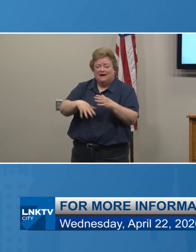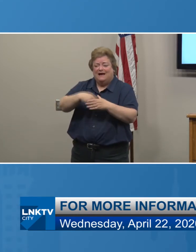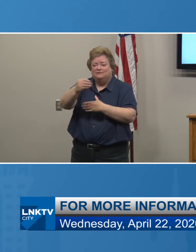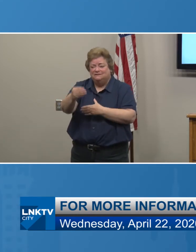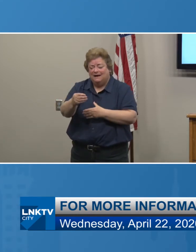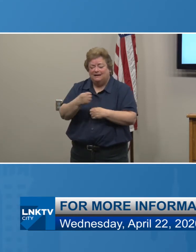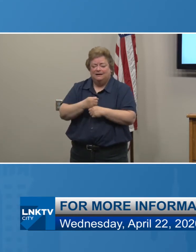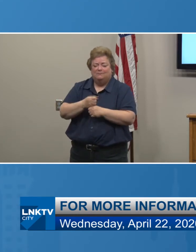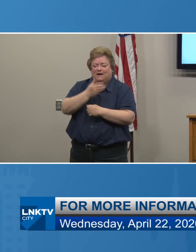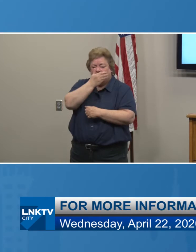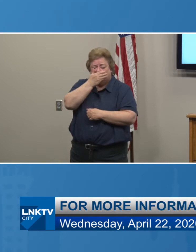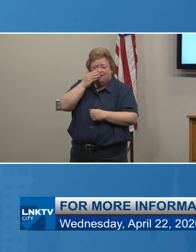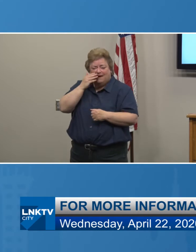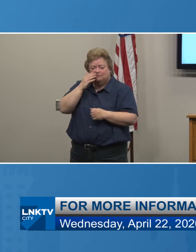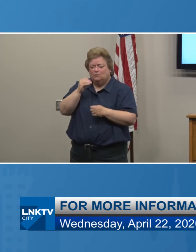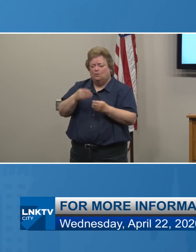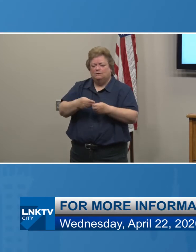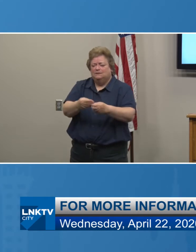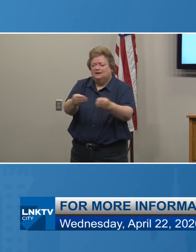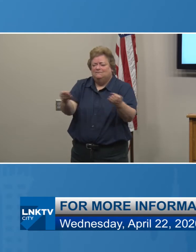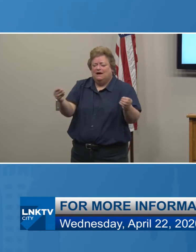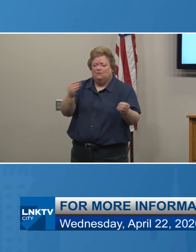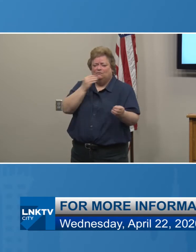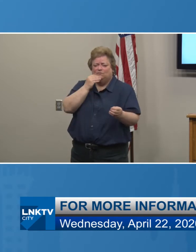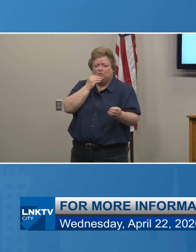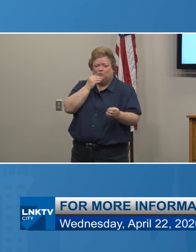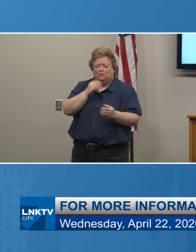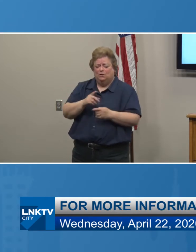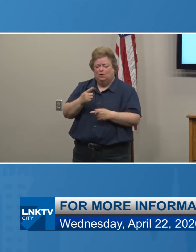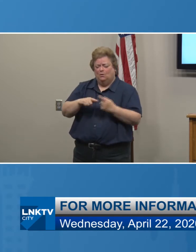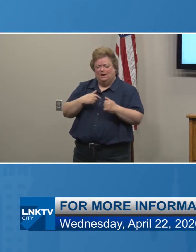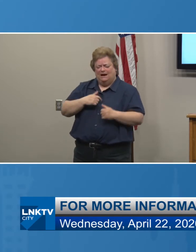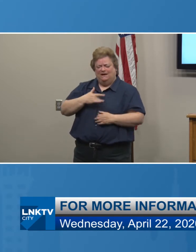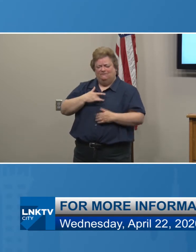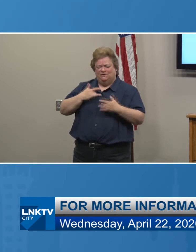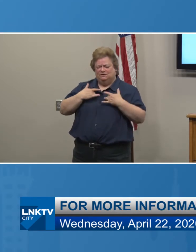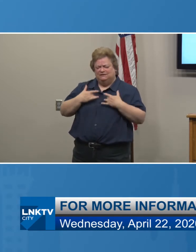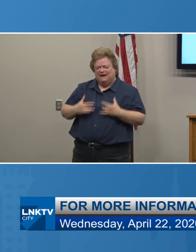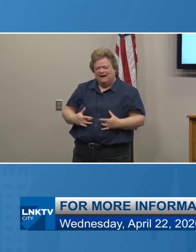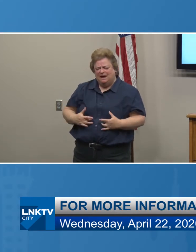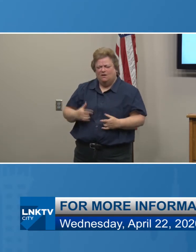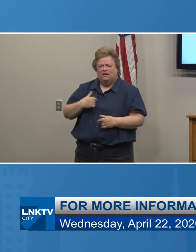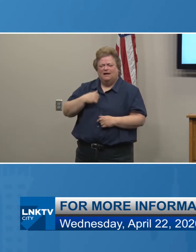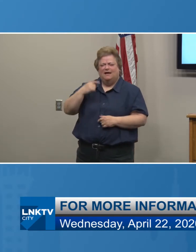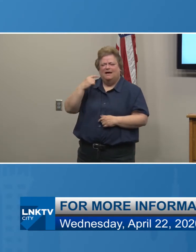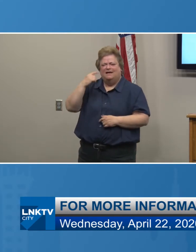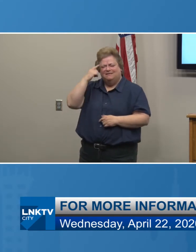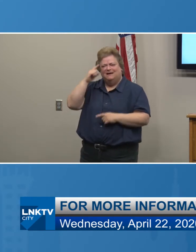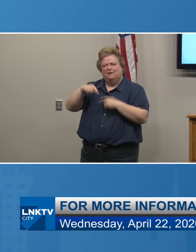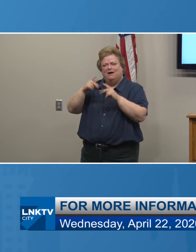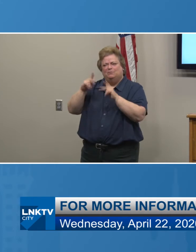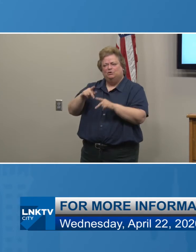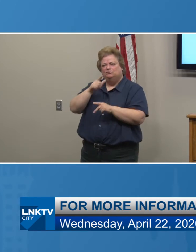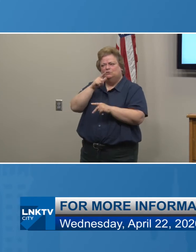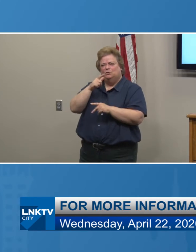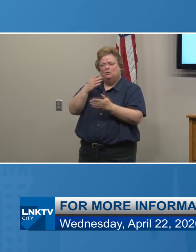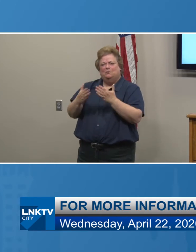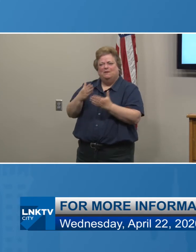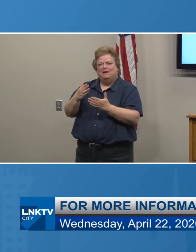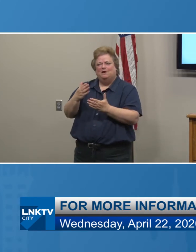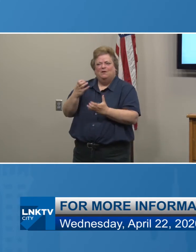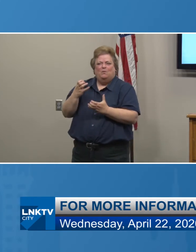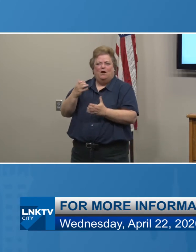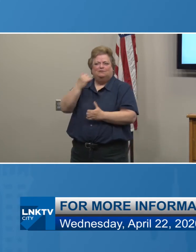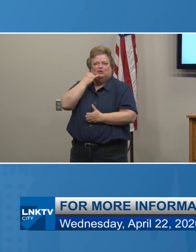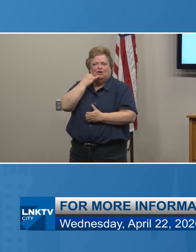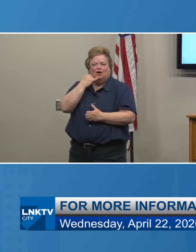or help distribute food. When I am down, I think of someone who would like a call from me, and I give them a